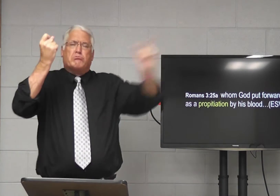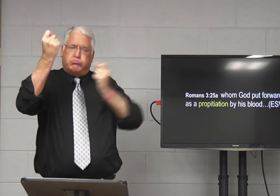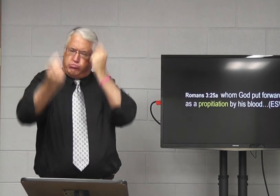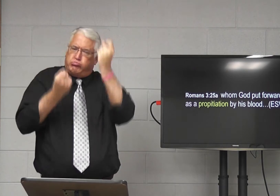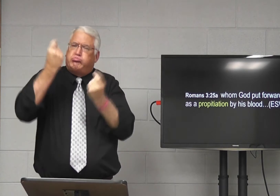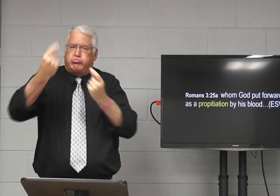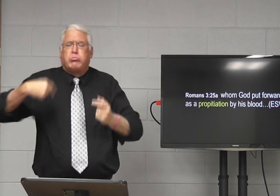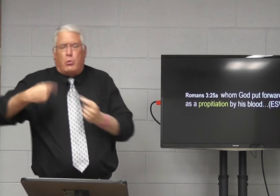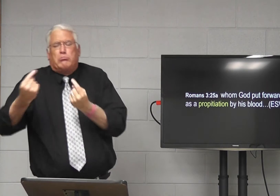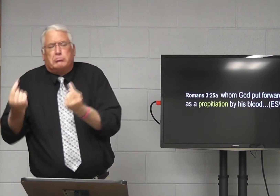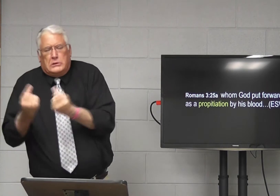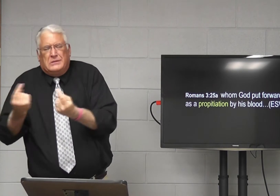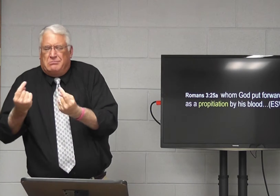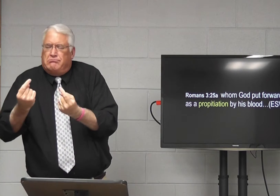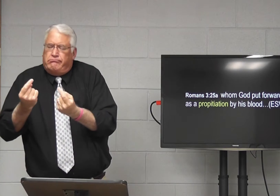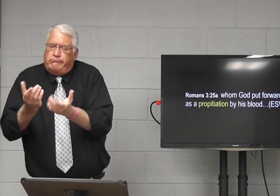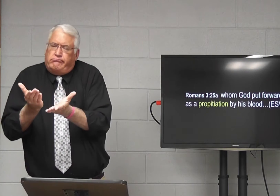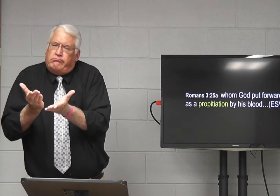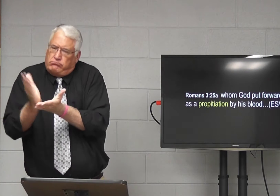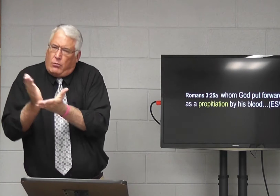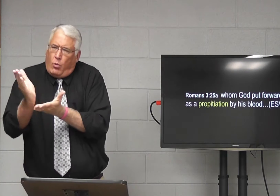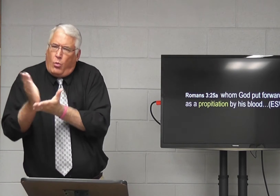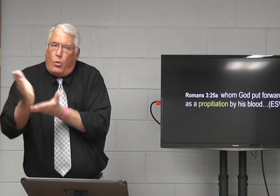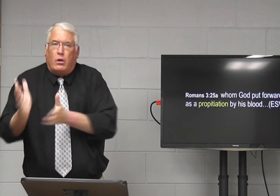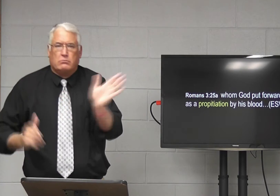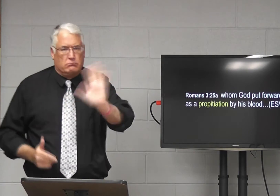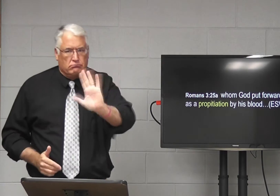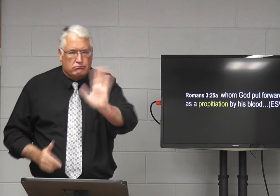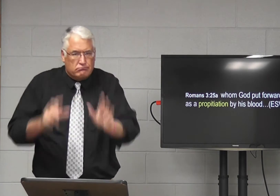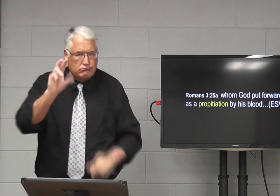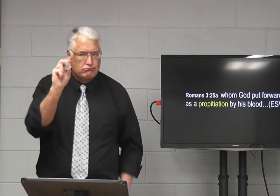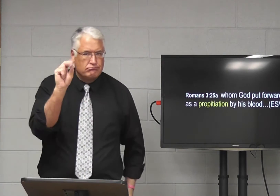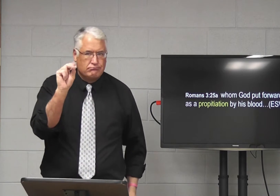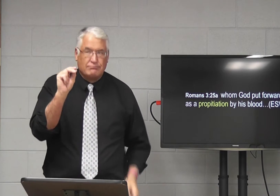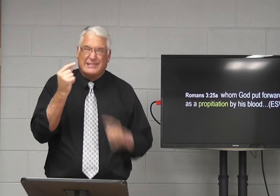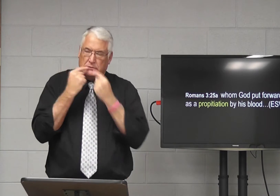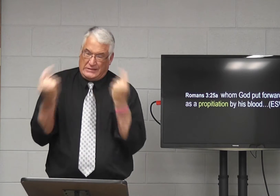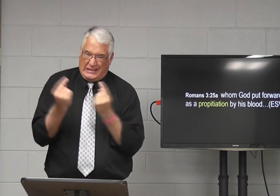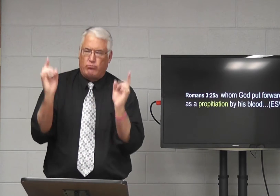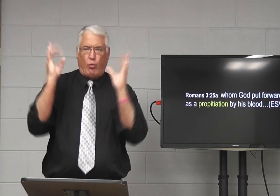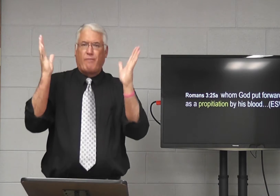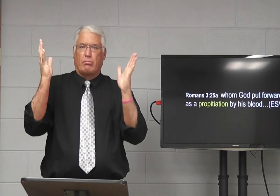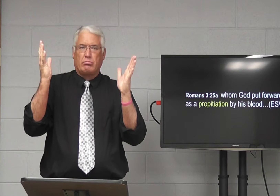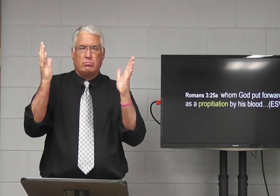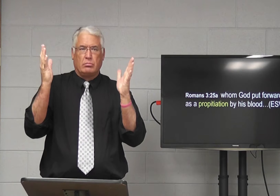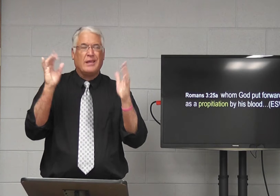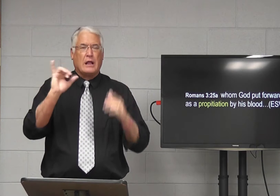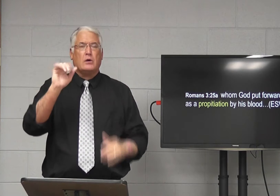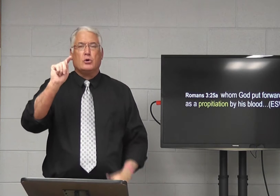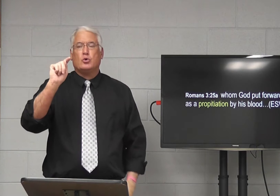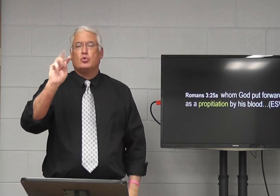know, God understands that we sin, and it's okay. No, that's not right. Sin is horrible.